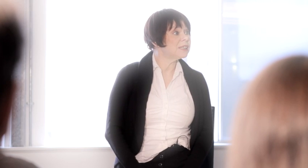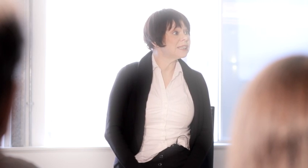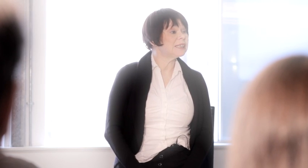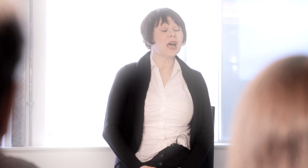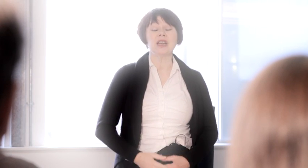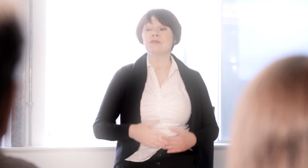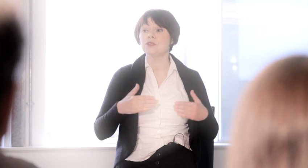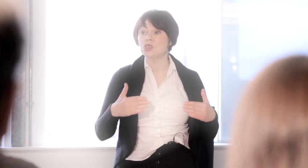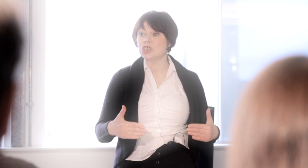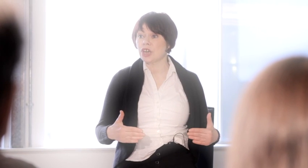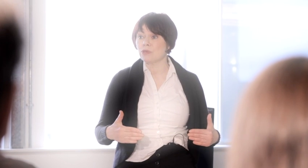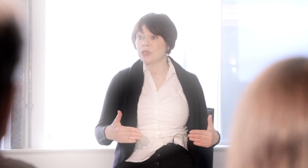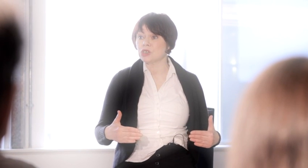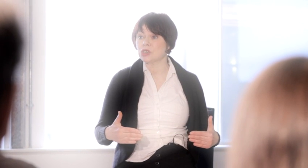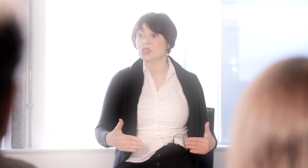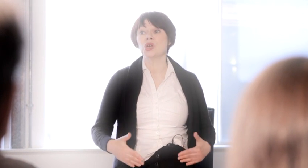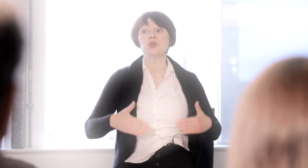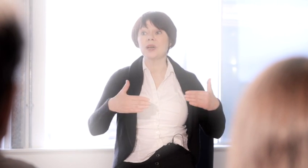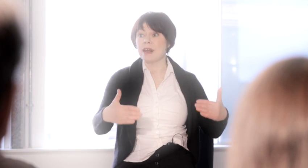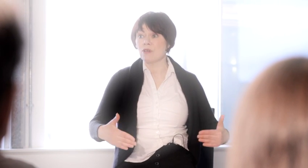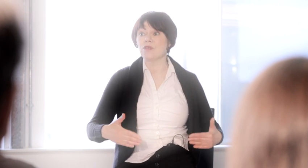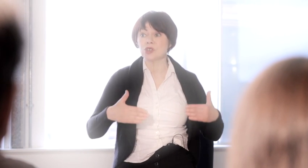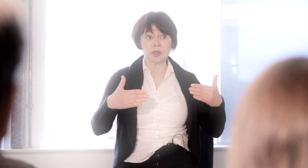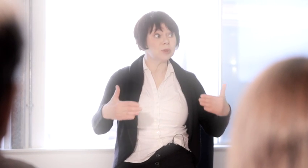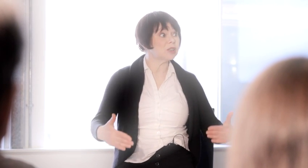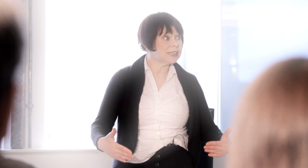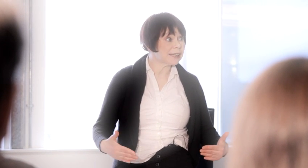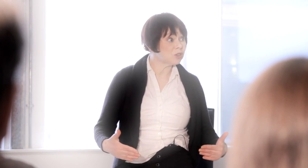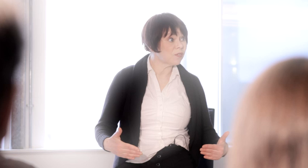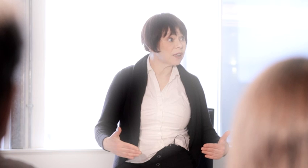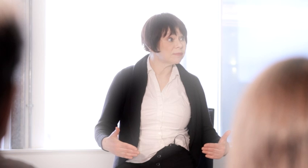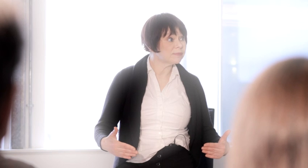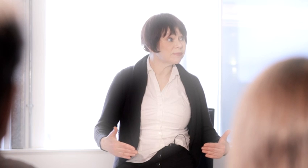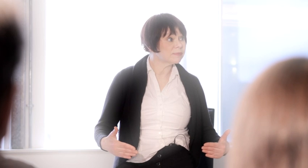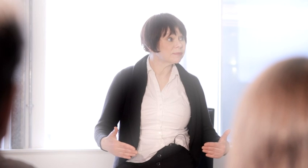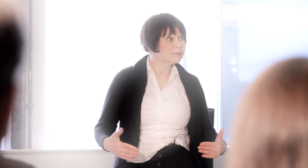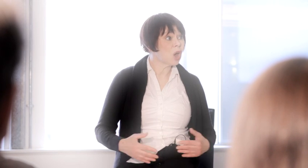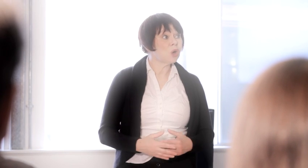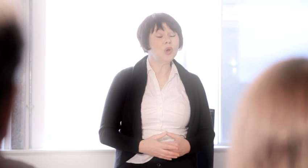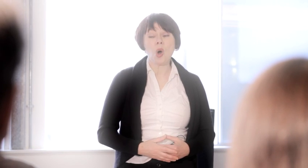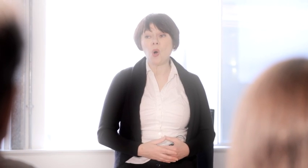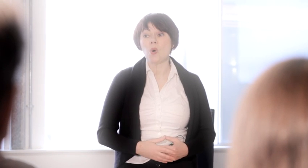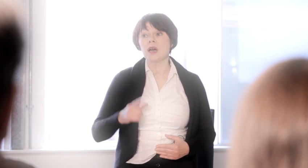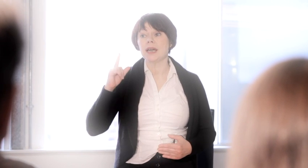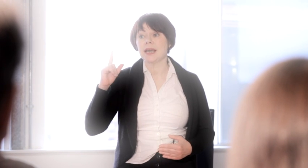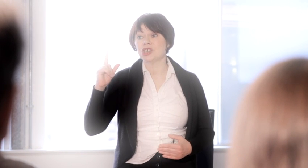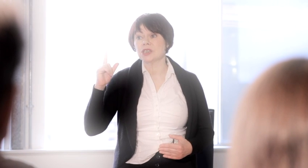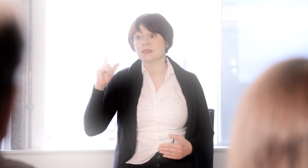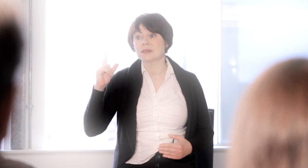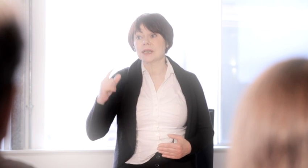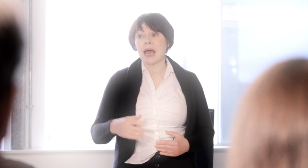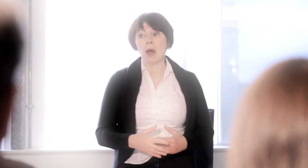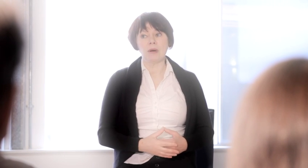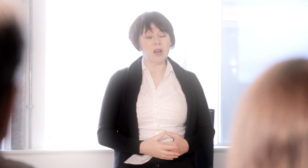we risk consigning future generations to an irreversible catastrophe. No